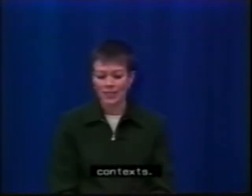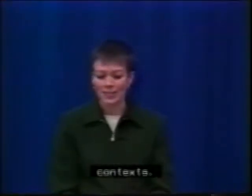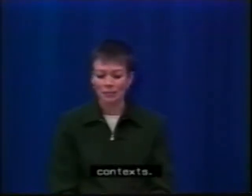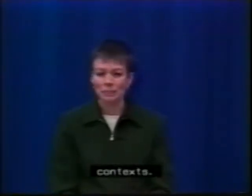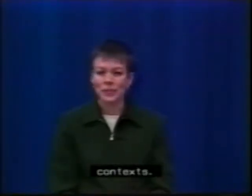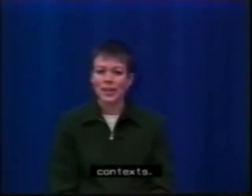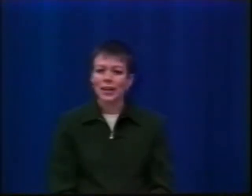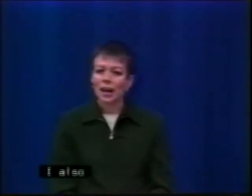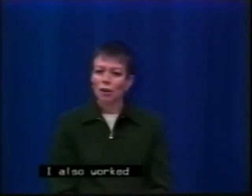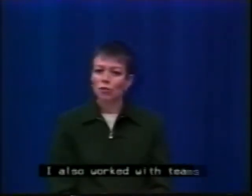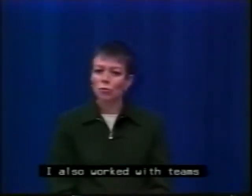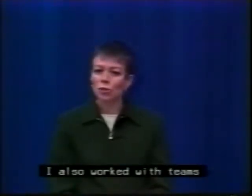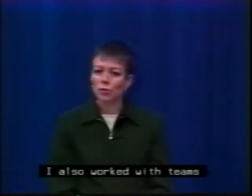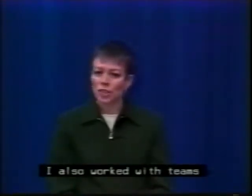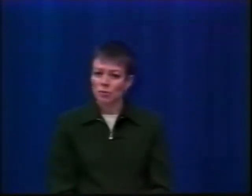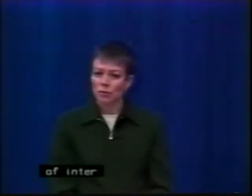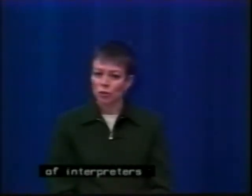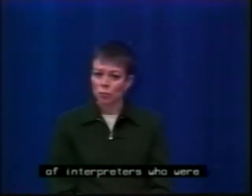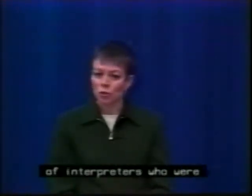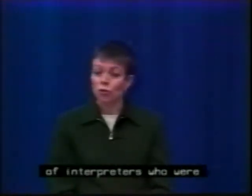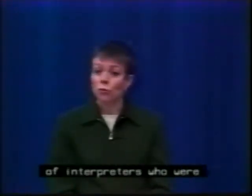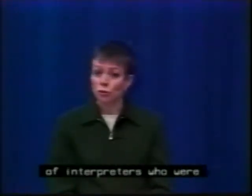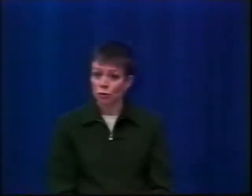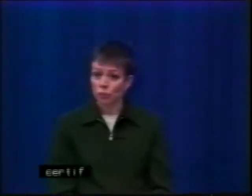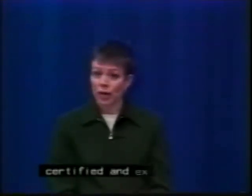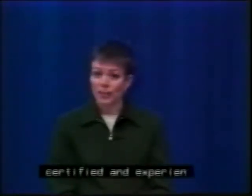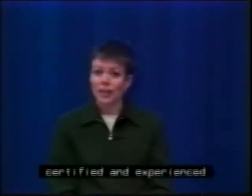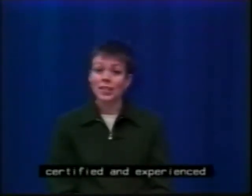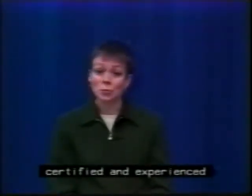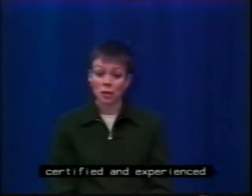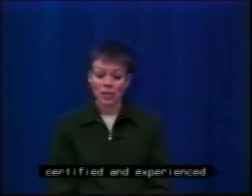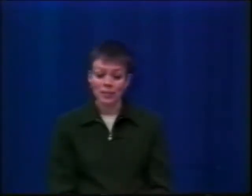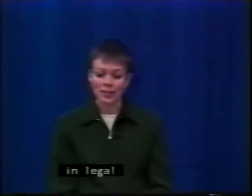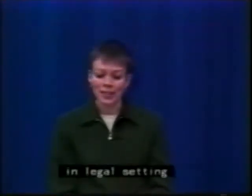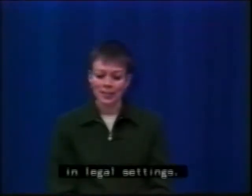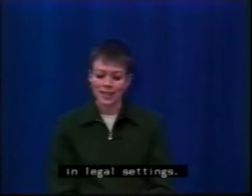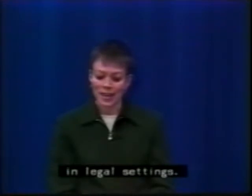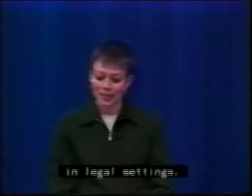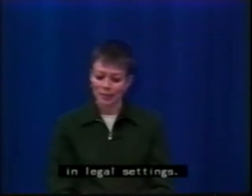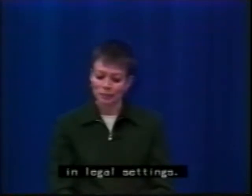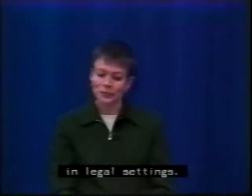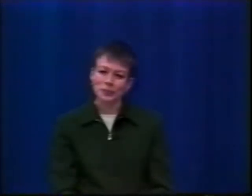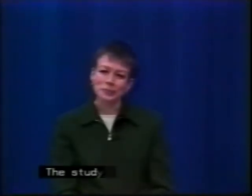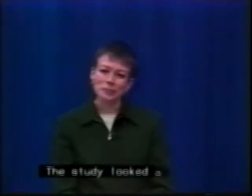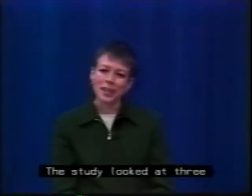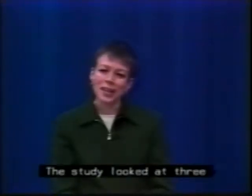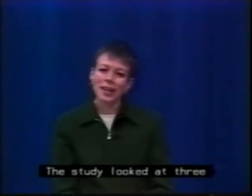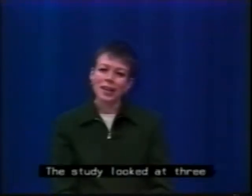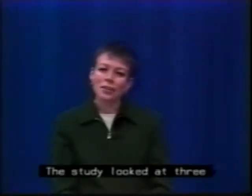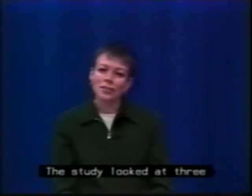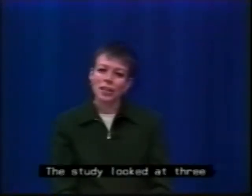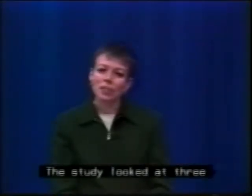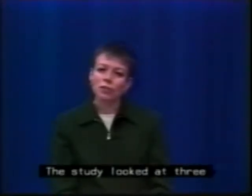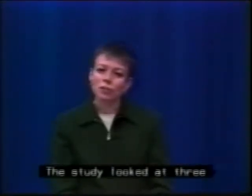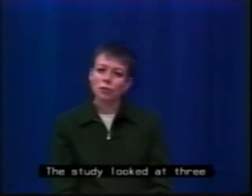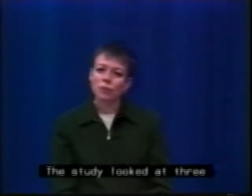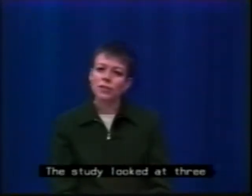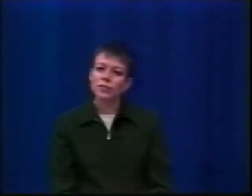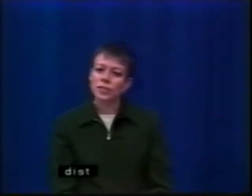contexts. I also worked with teams of interpreters who were certified and experienced in legal settings. The study looked at three